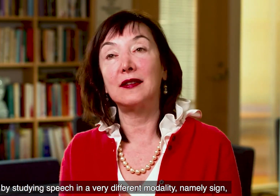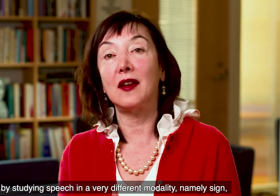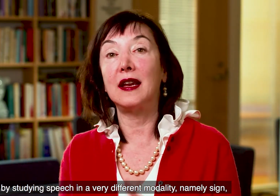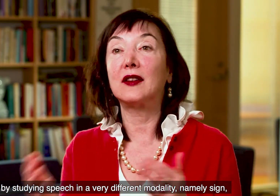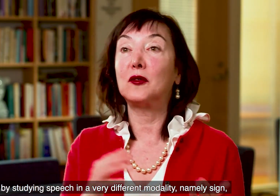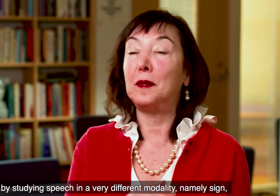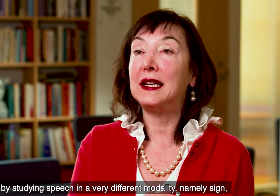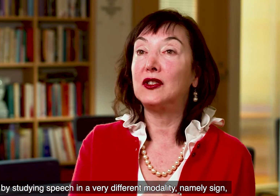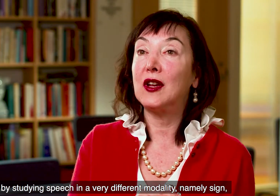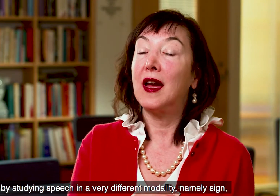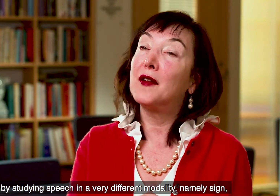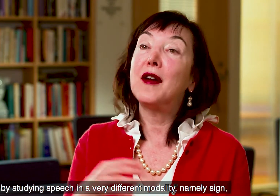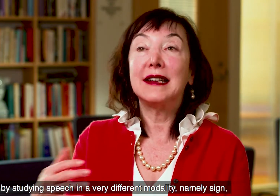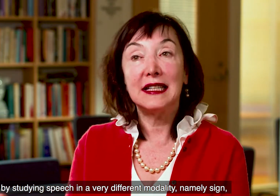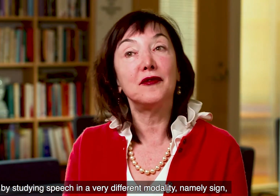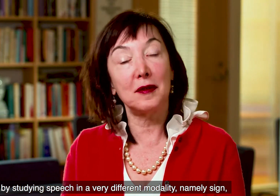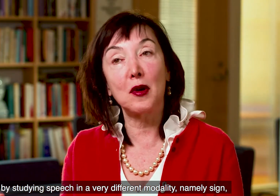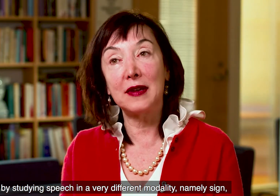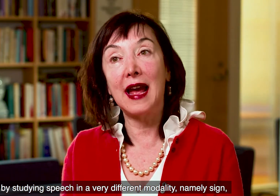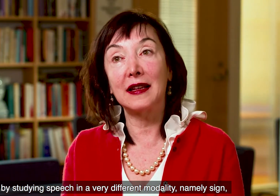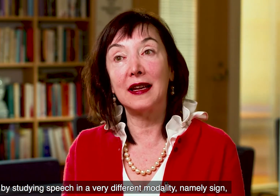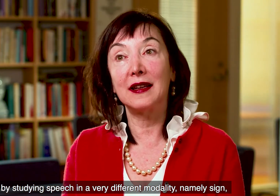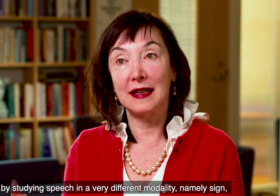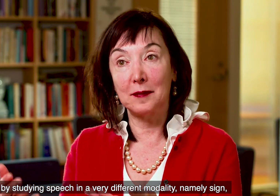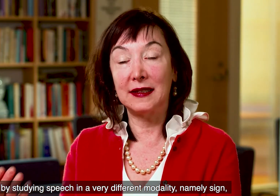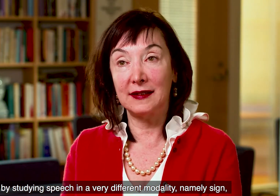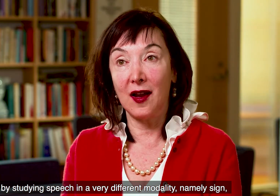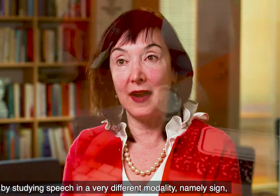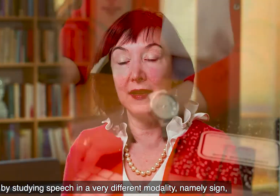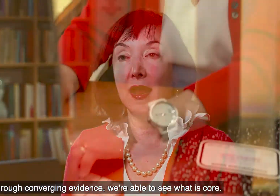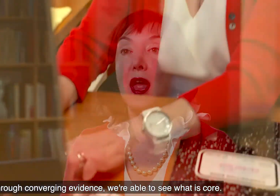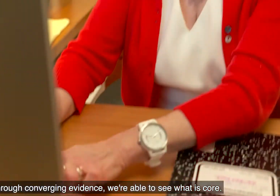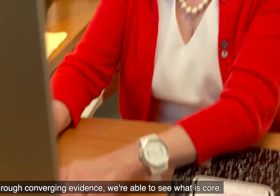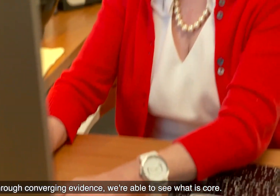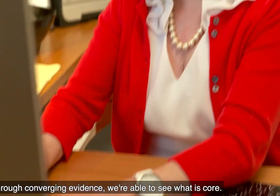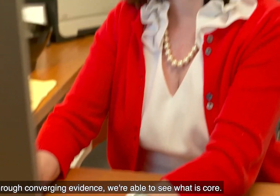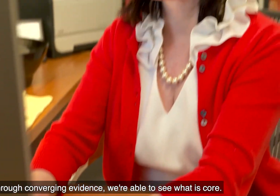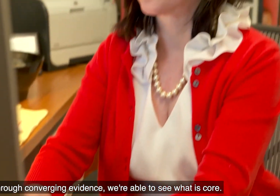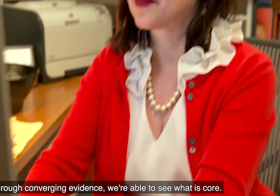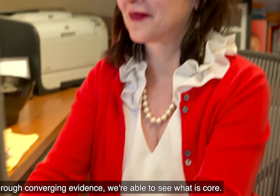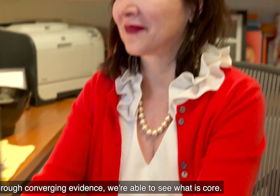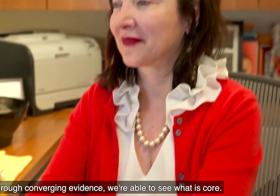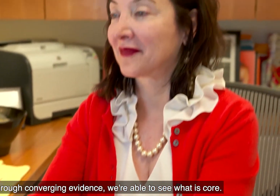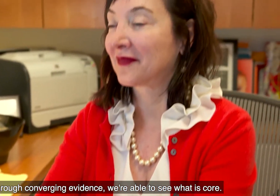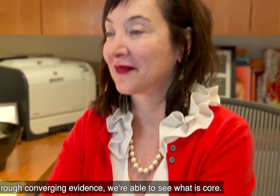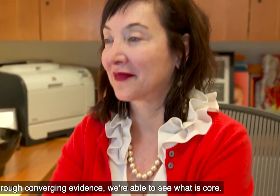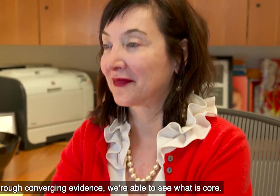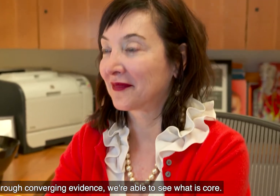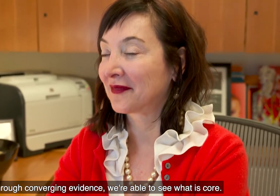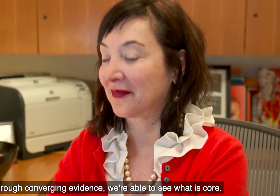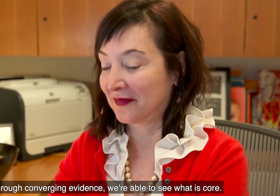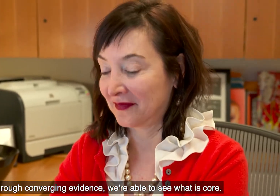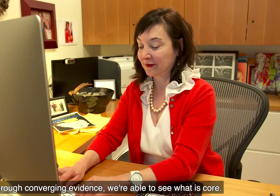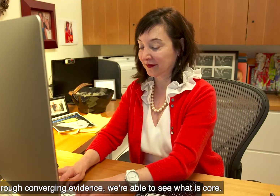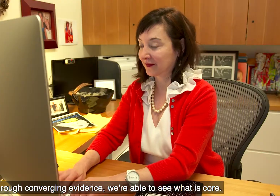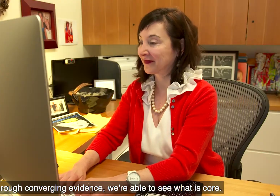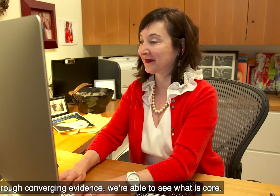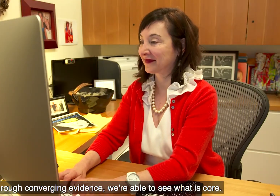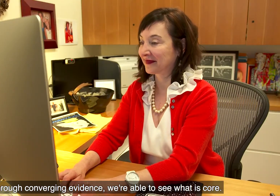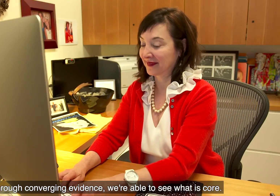studying speech in a very different modality, namely sign, through converging evidence, we're able to see what is